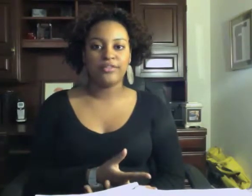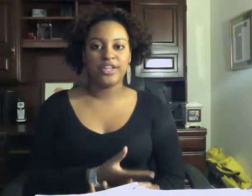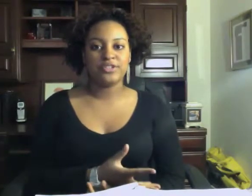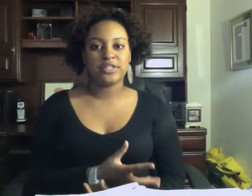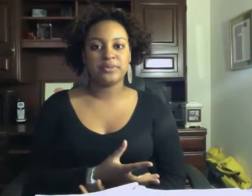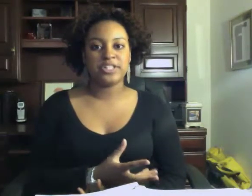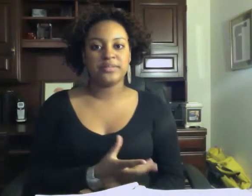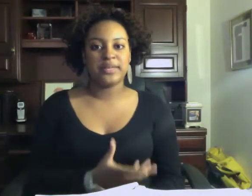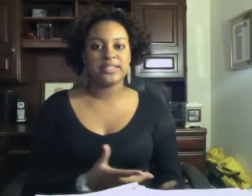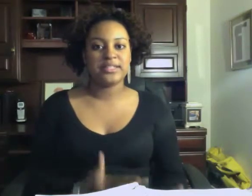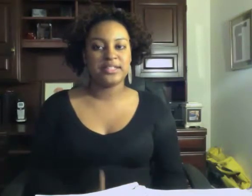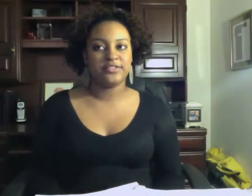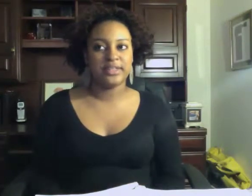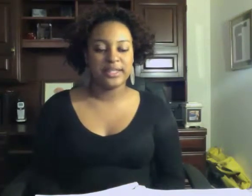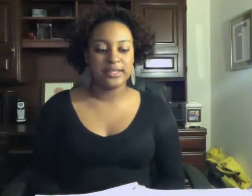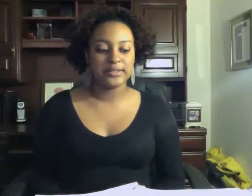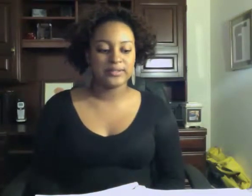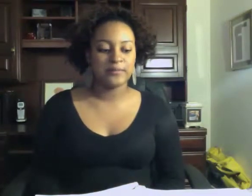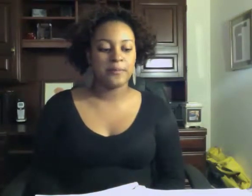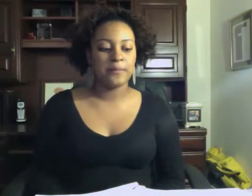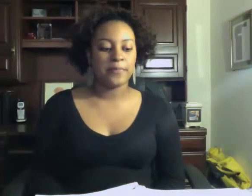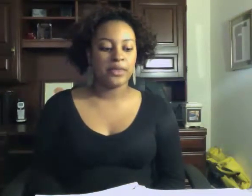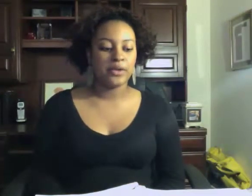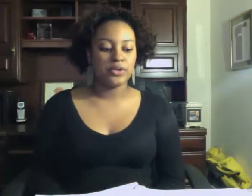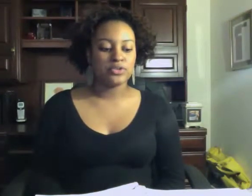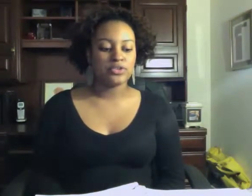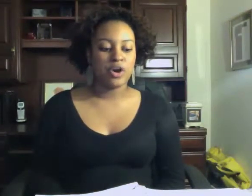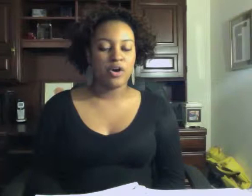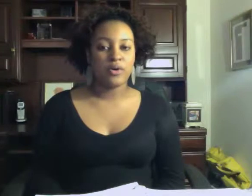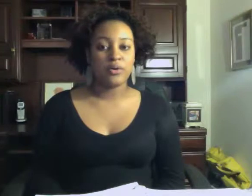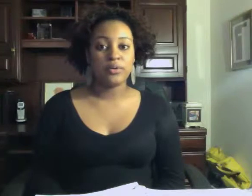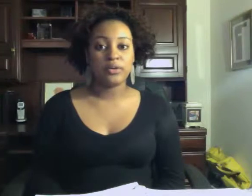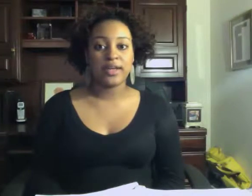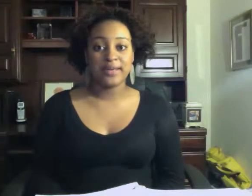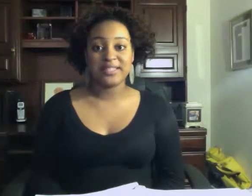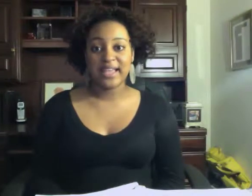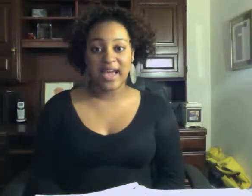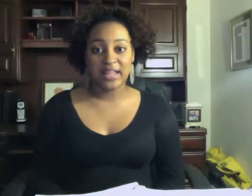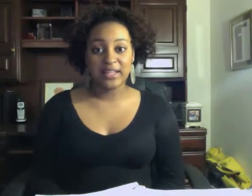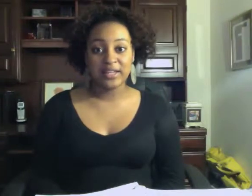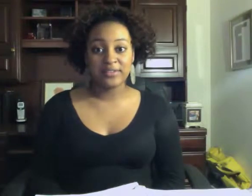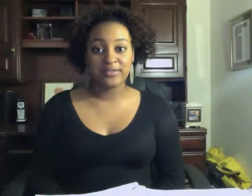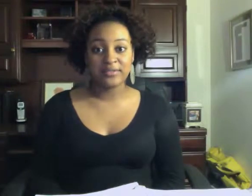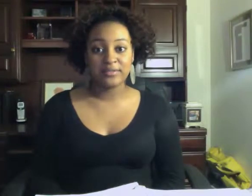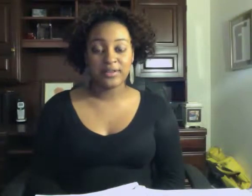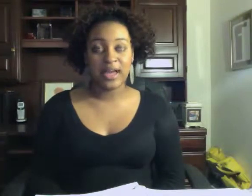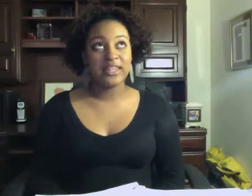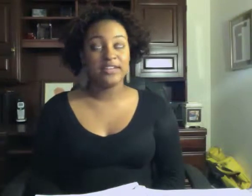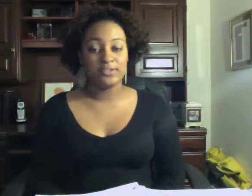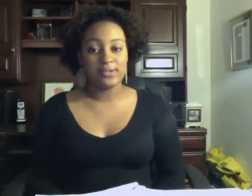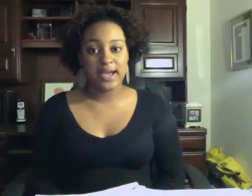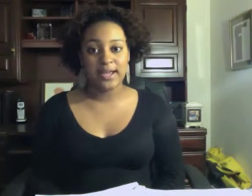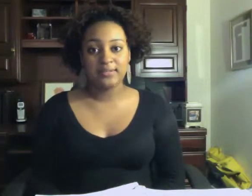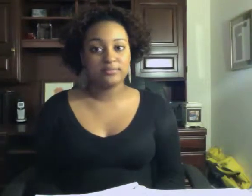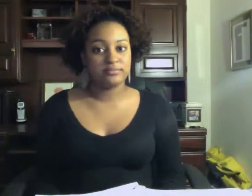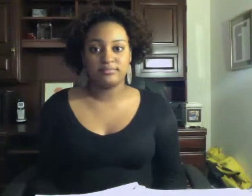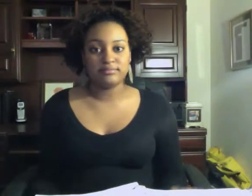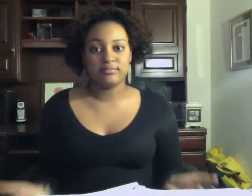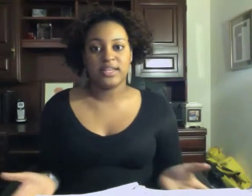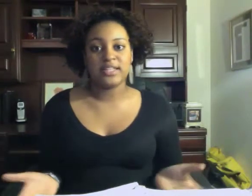facial expression means different things. So I'm saying I love you, God. That's all